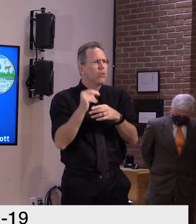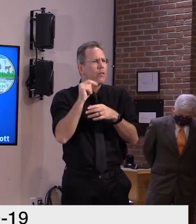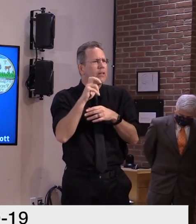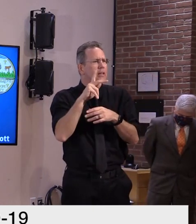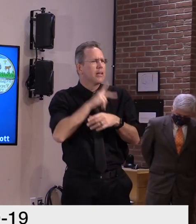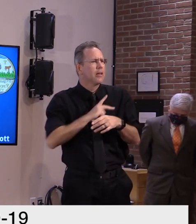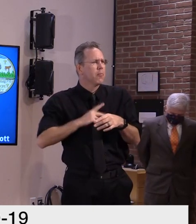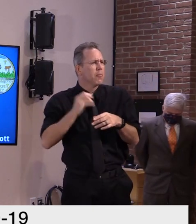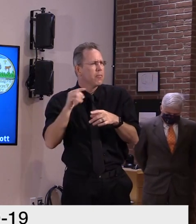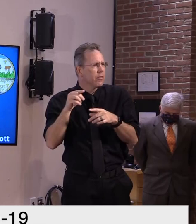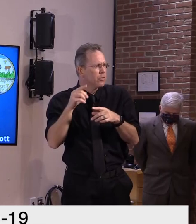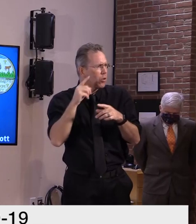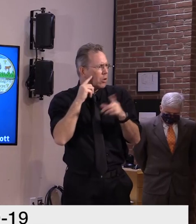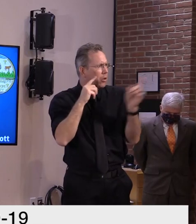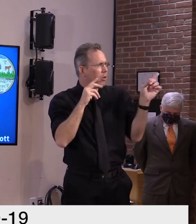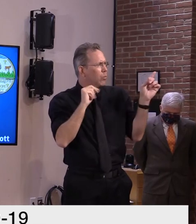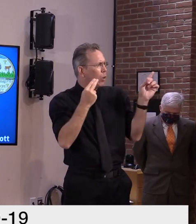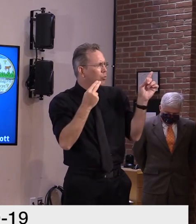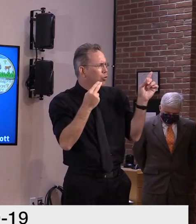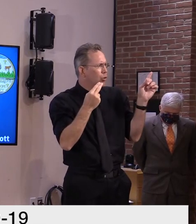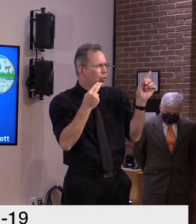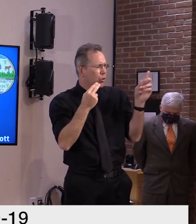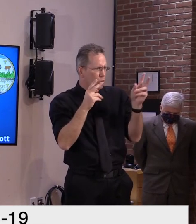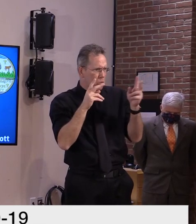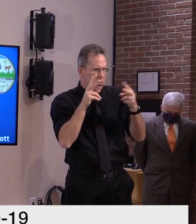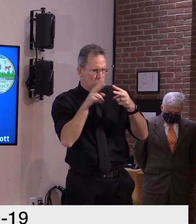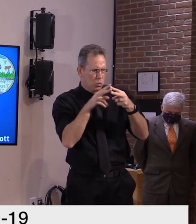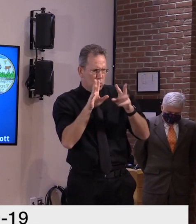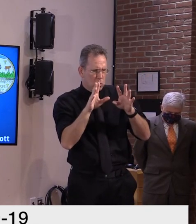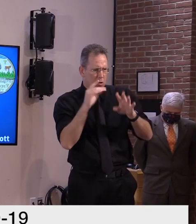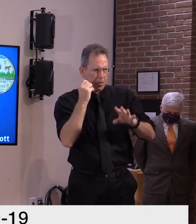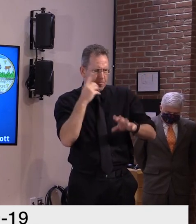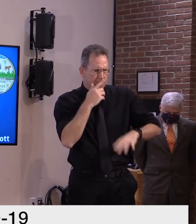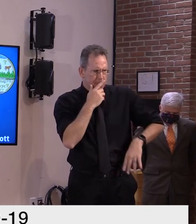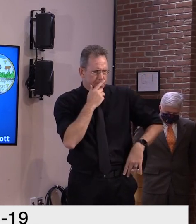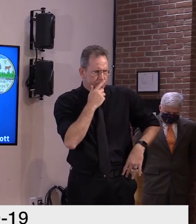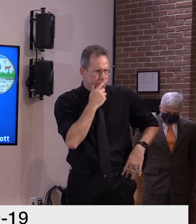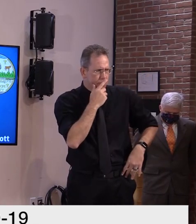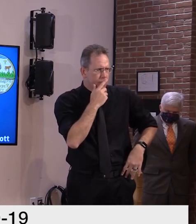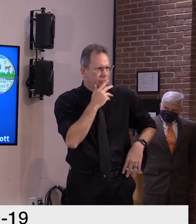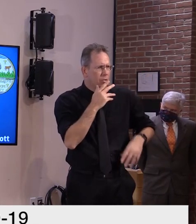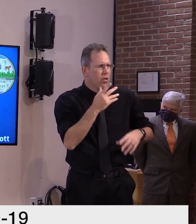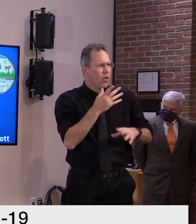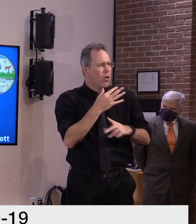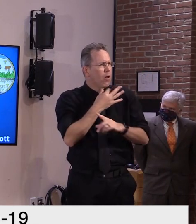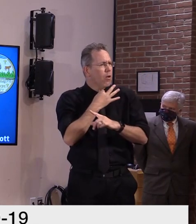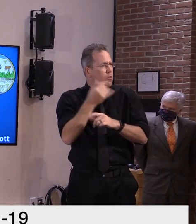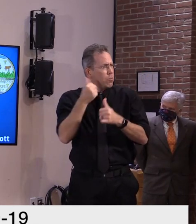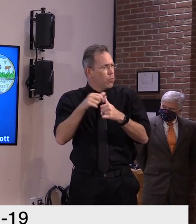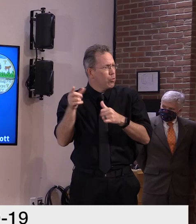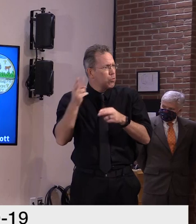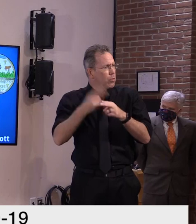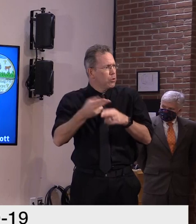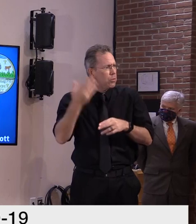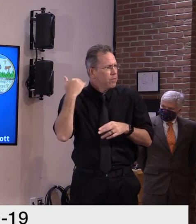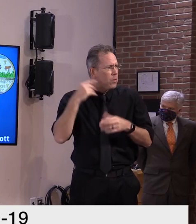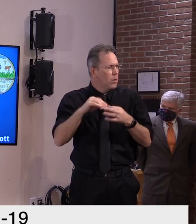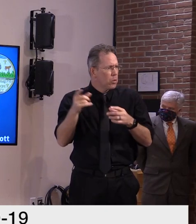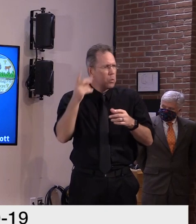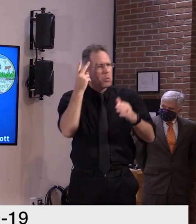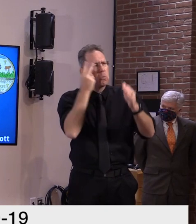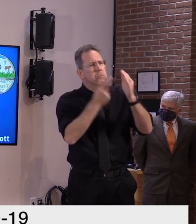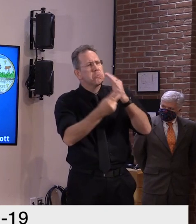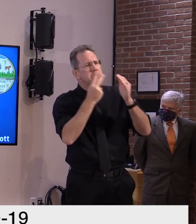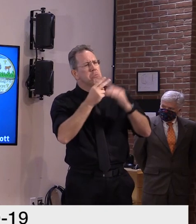the increase in cases, do you see that as simply what you were expecting in the first place, or is that